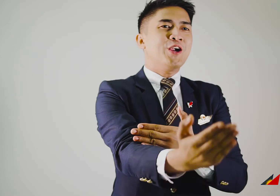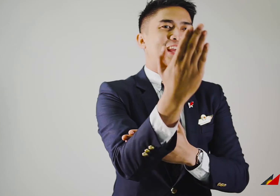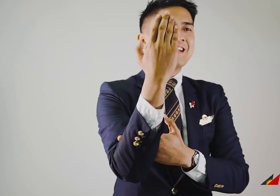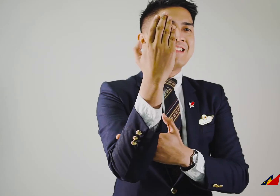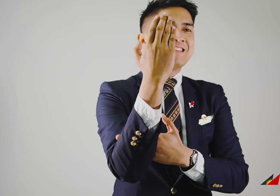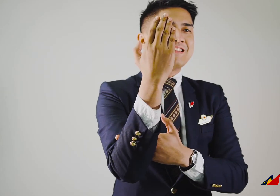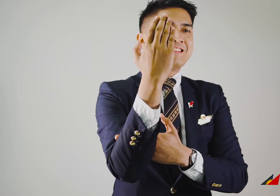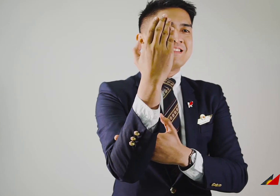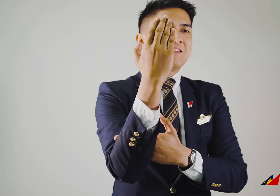morning.